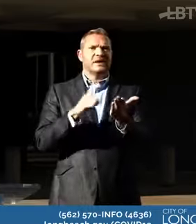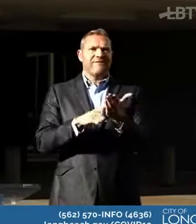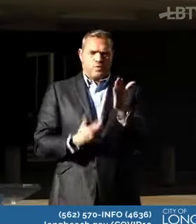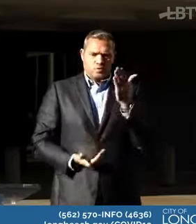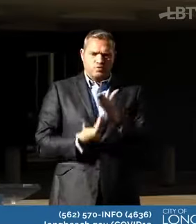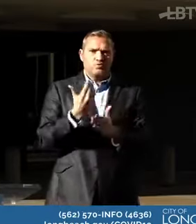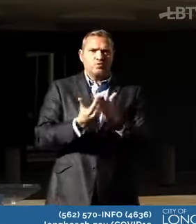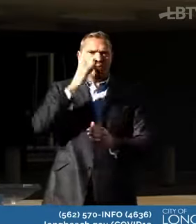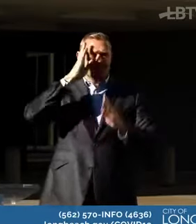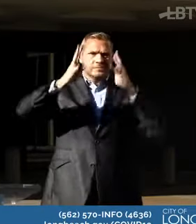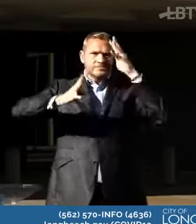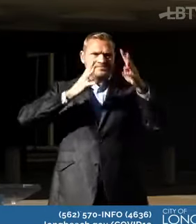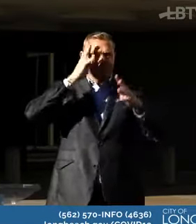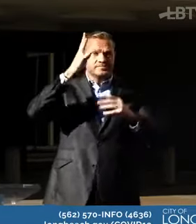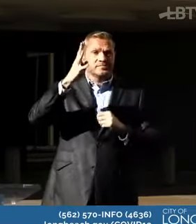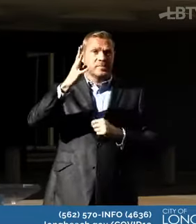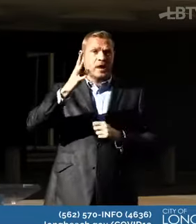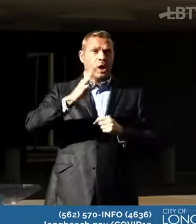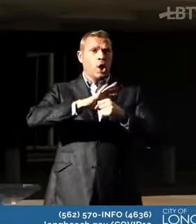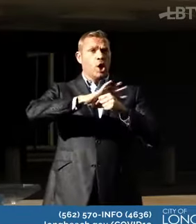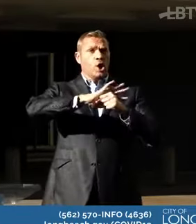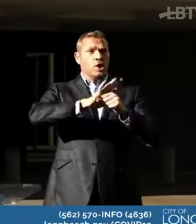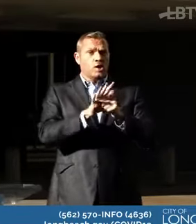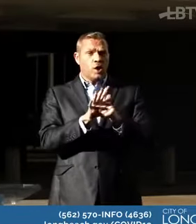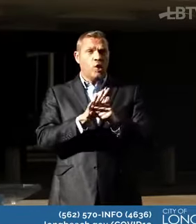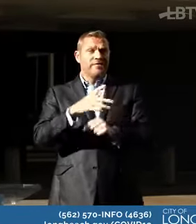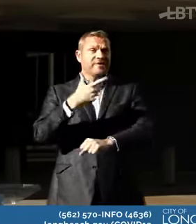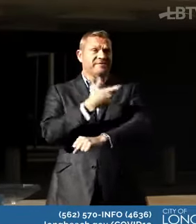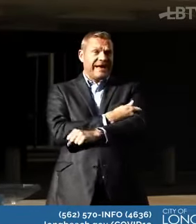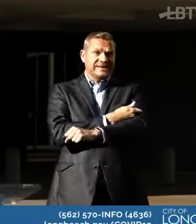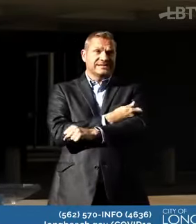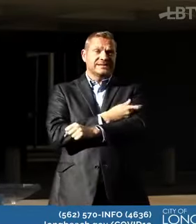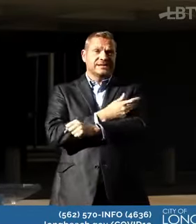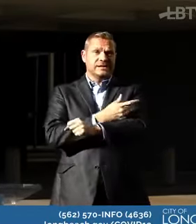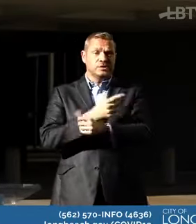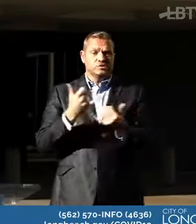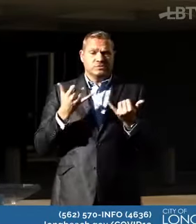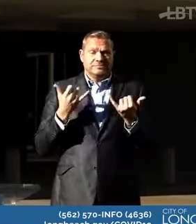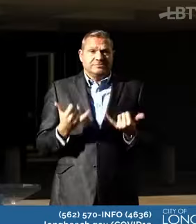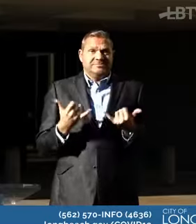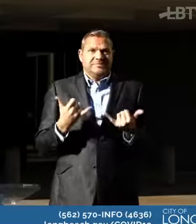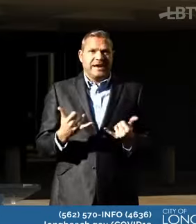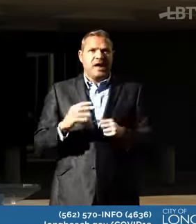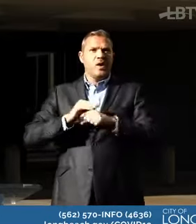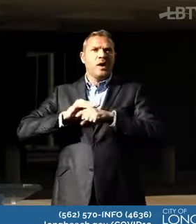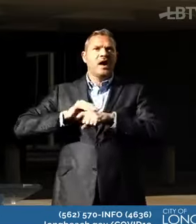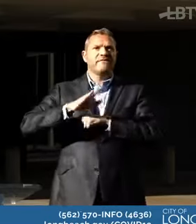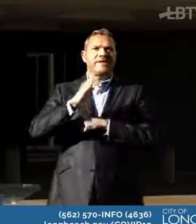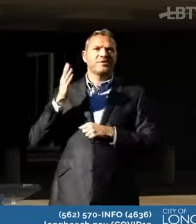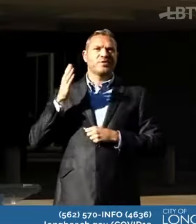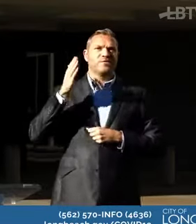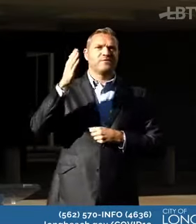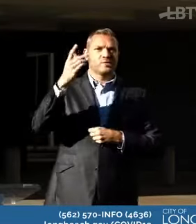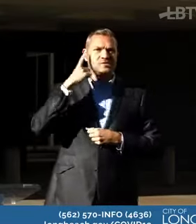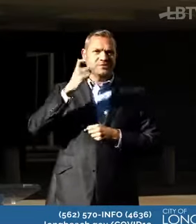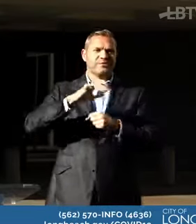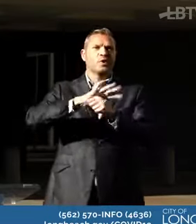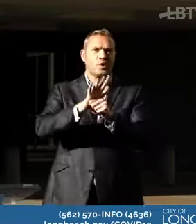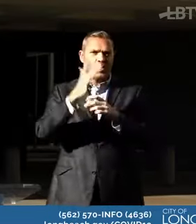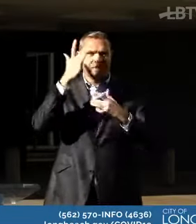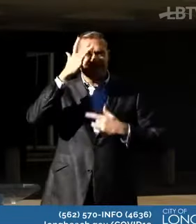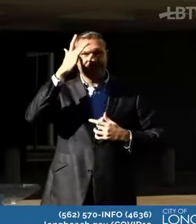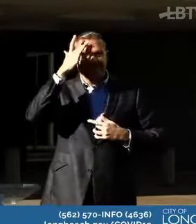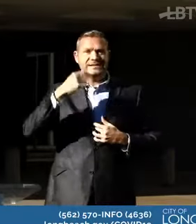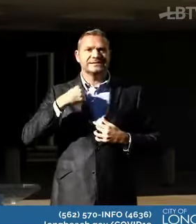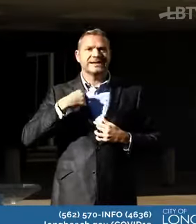the promise to alter the course of this pandemic, as I now look forward to the day that this devastating and deadly disease is